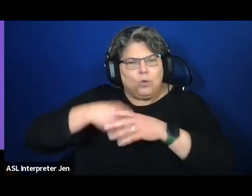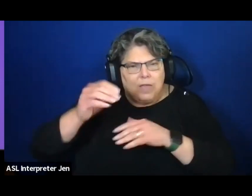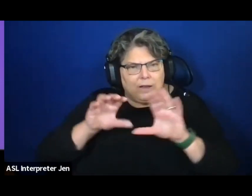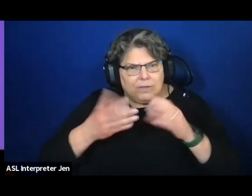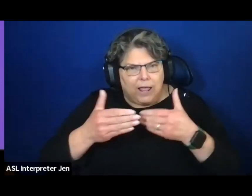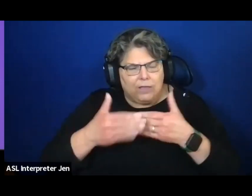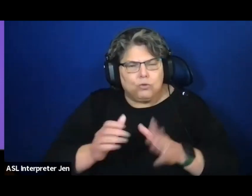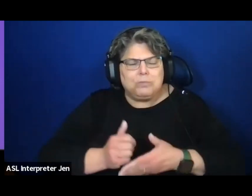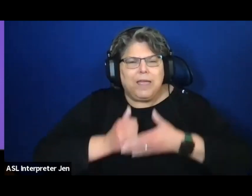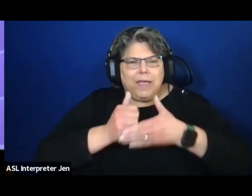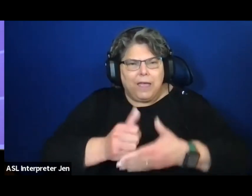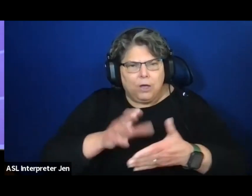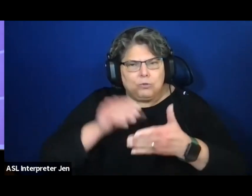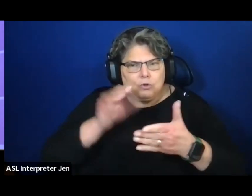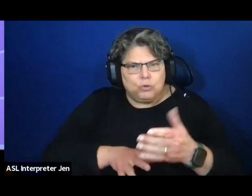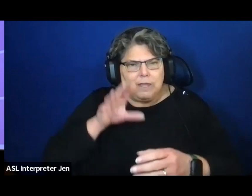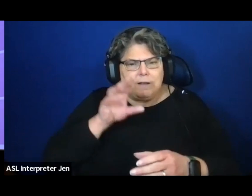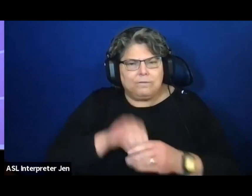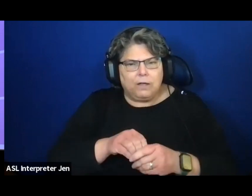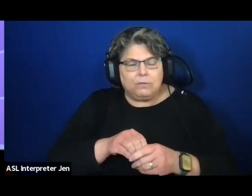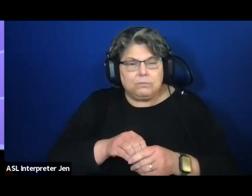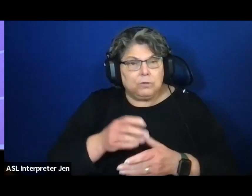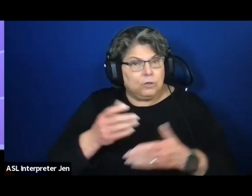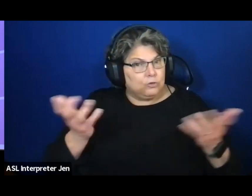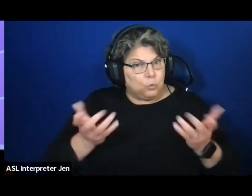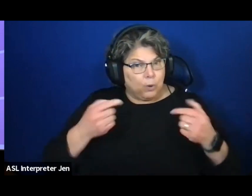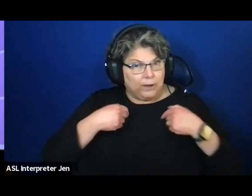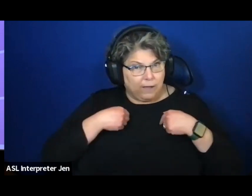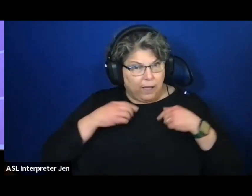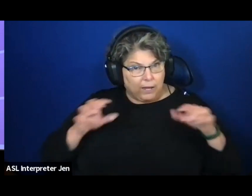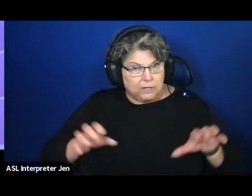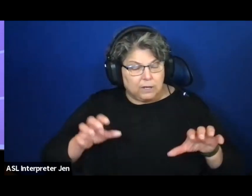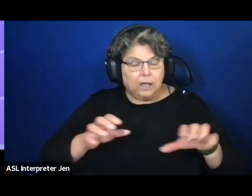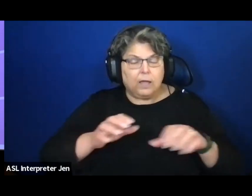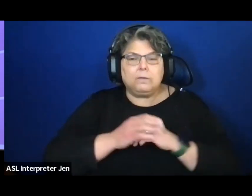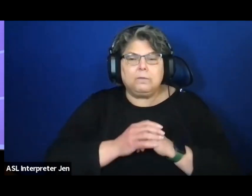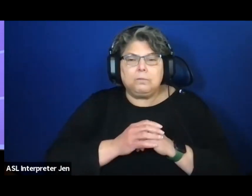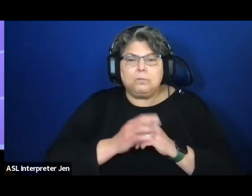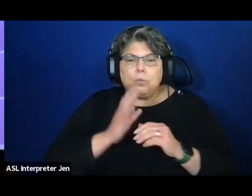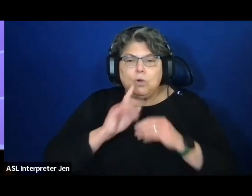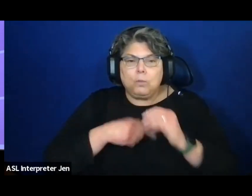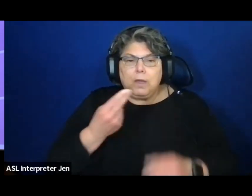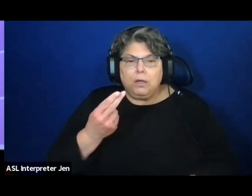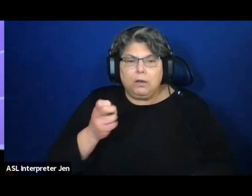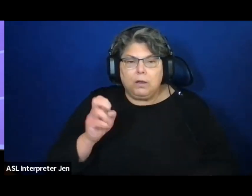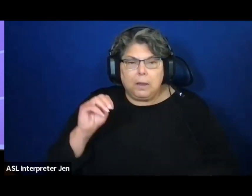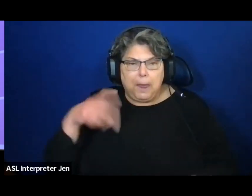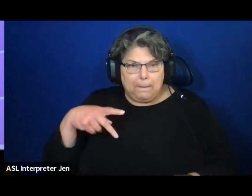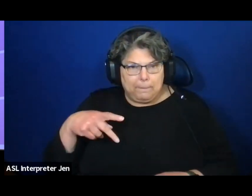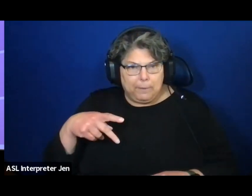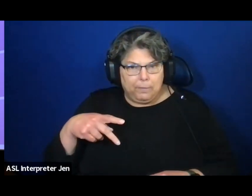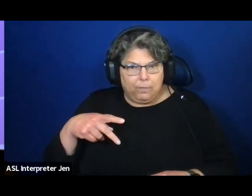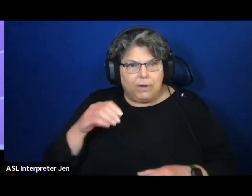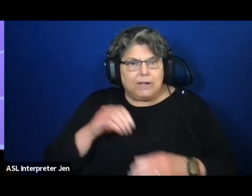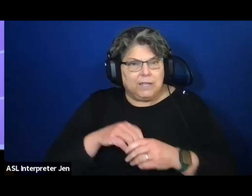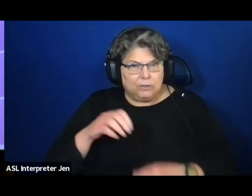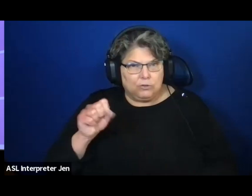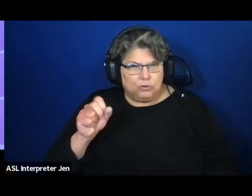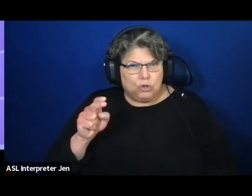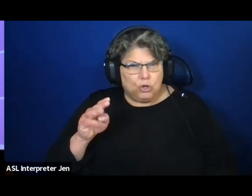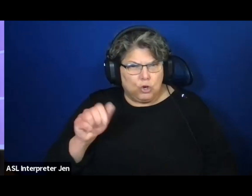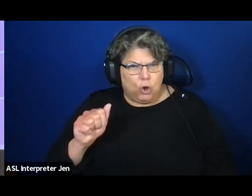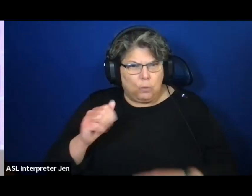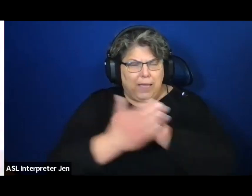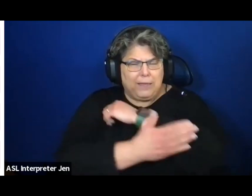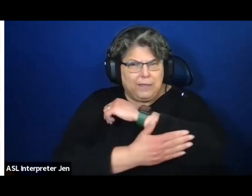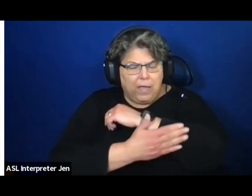be involved with that. So what have I done? When they started talking about hemp in Sonoma County, and they were